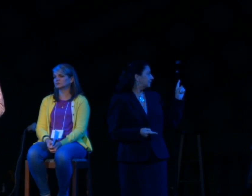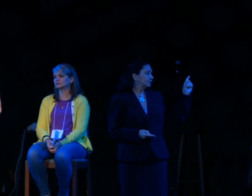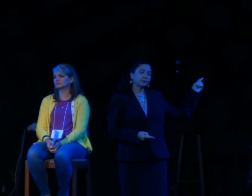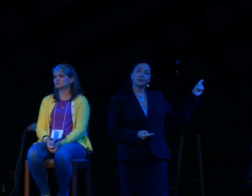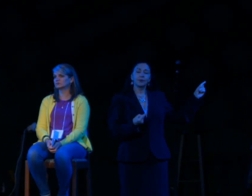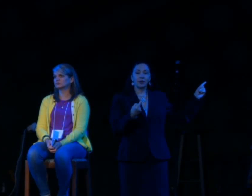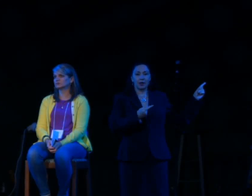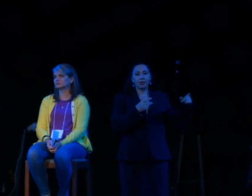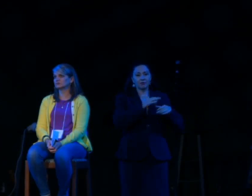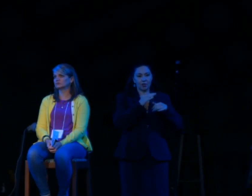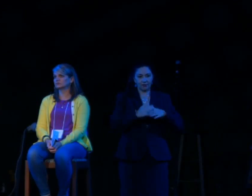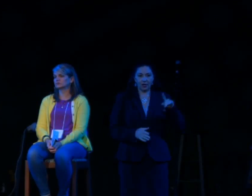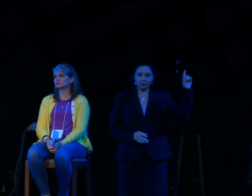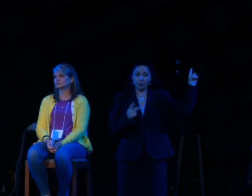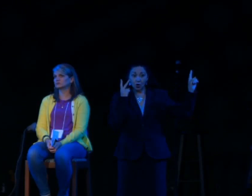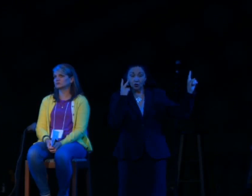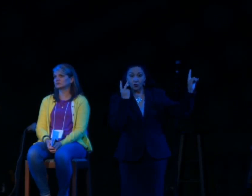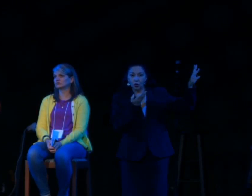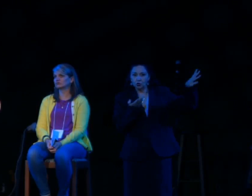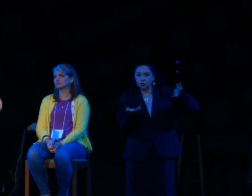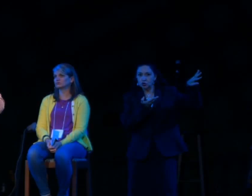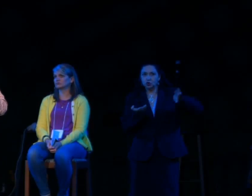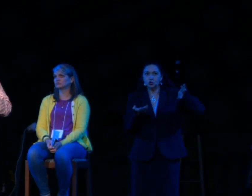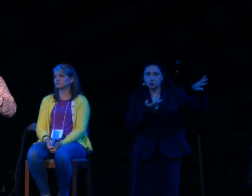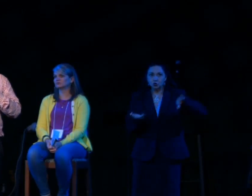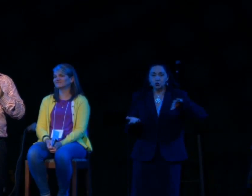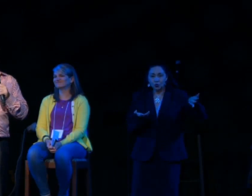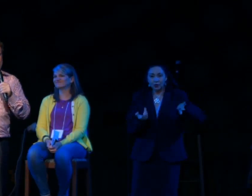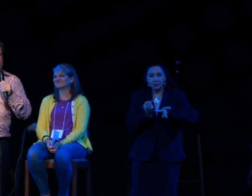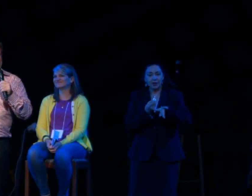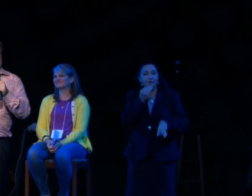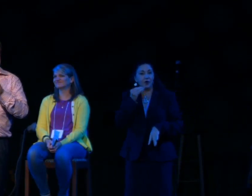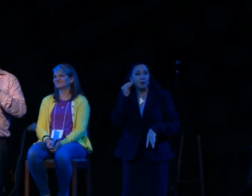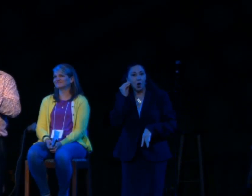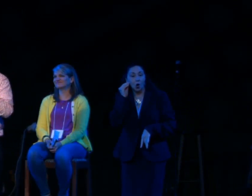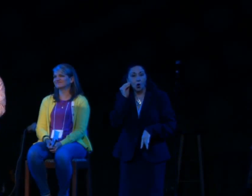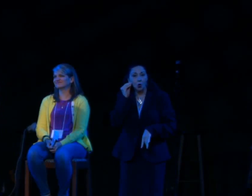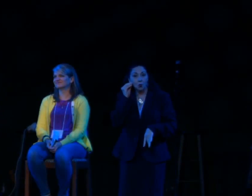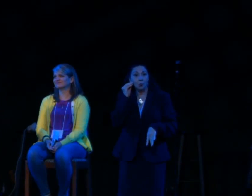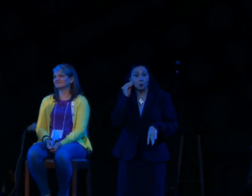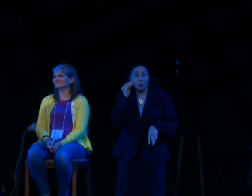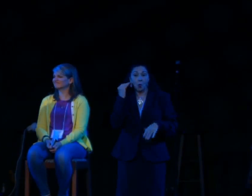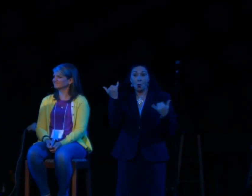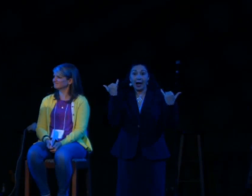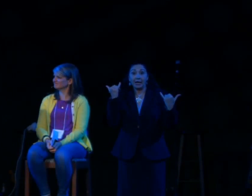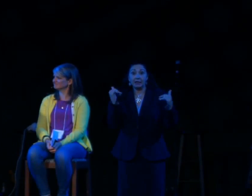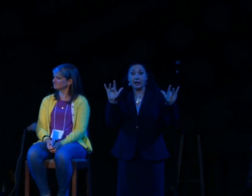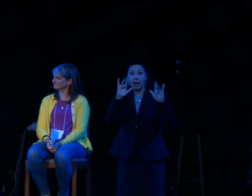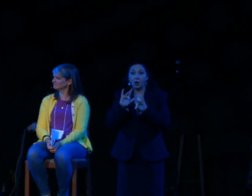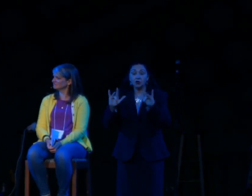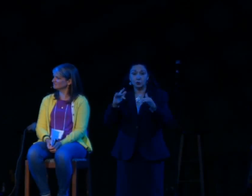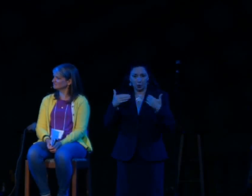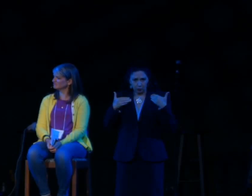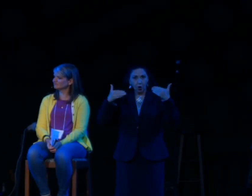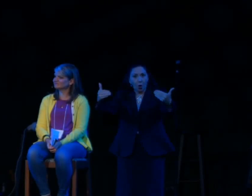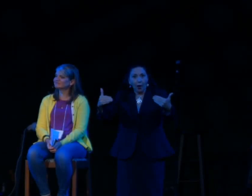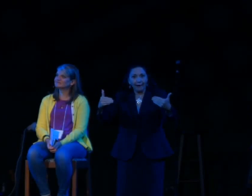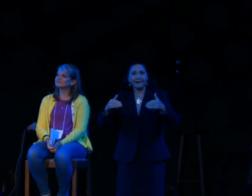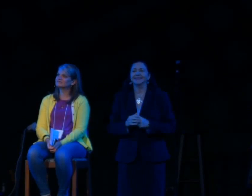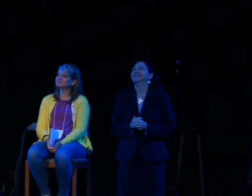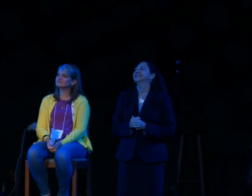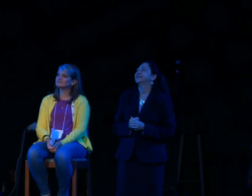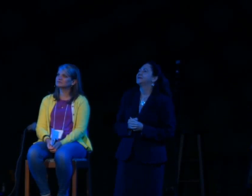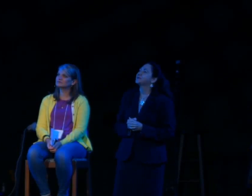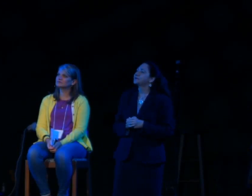SurveyMonkey.com/r/UMC delegates. And for those of you streaming from home, you're at the computer. Let's get started. So on